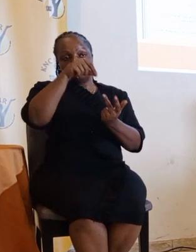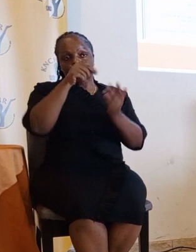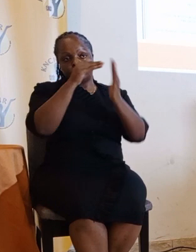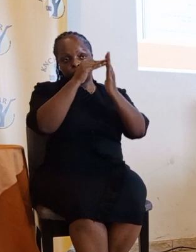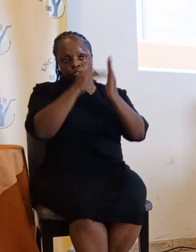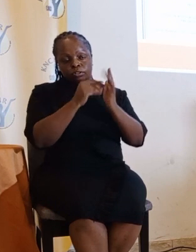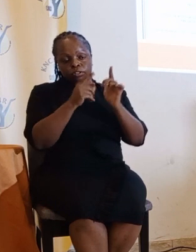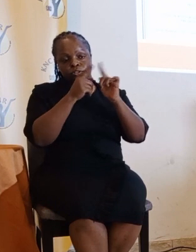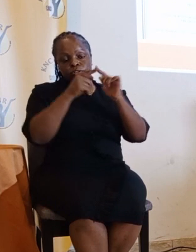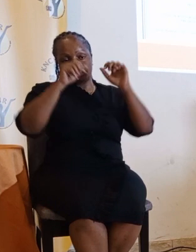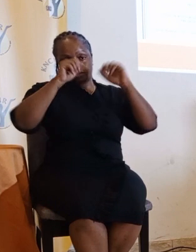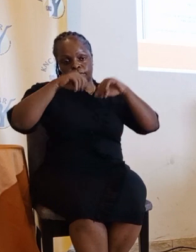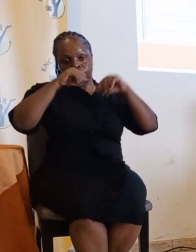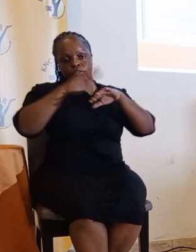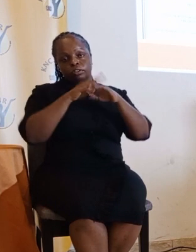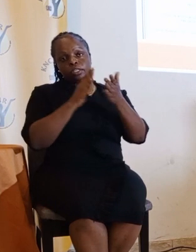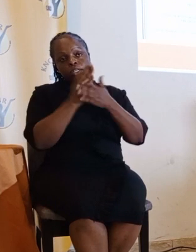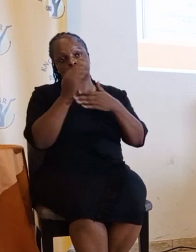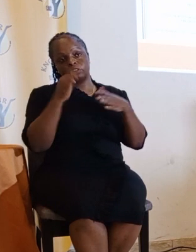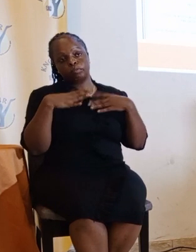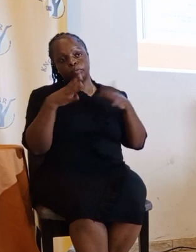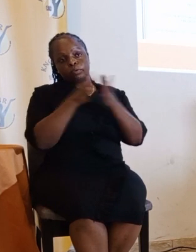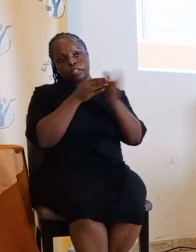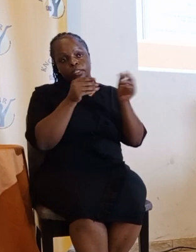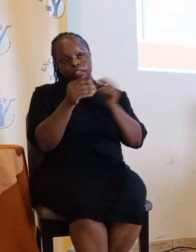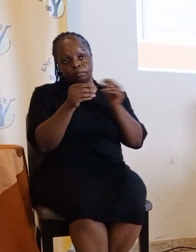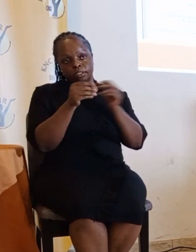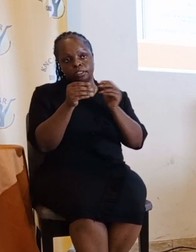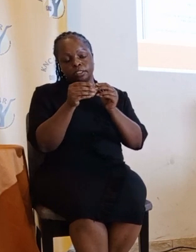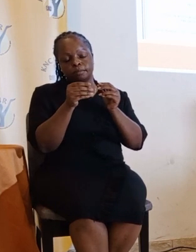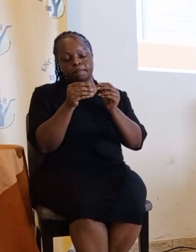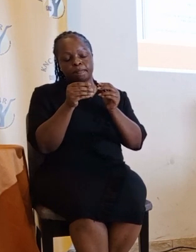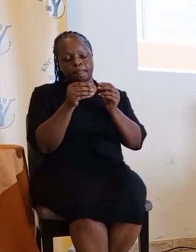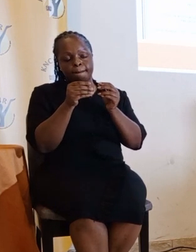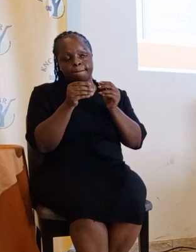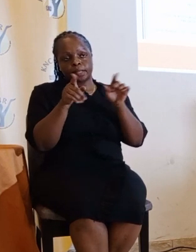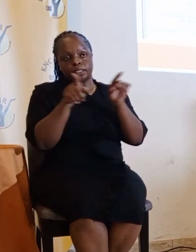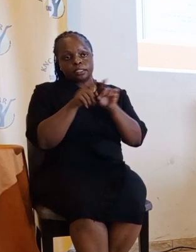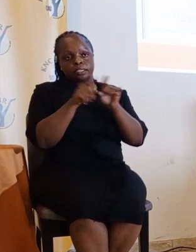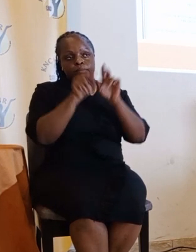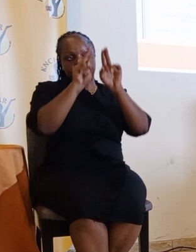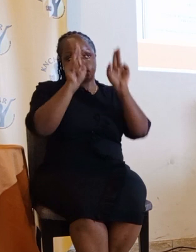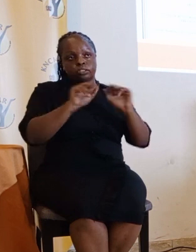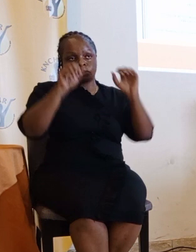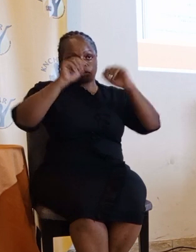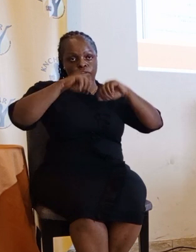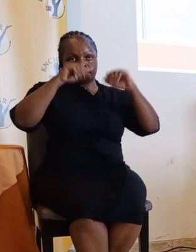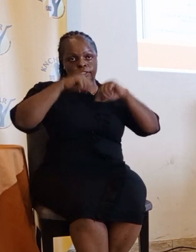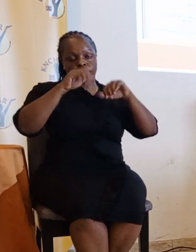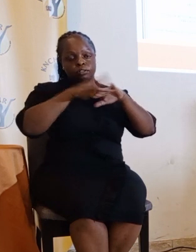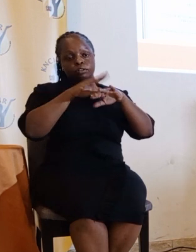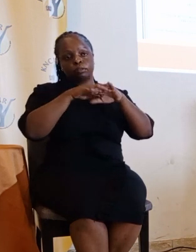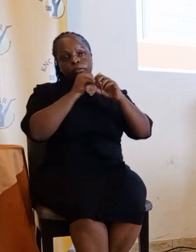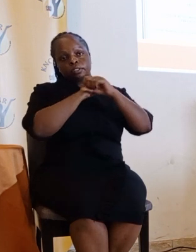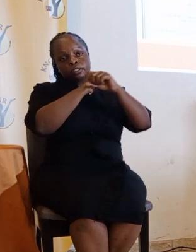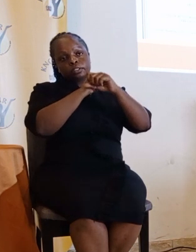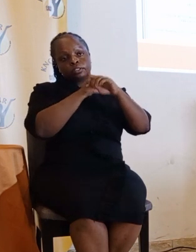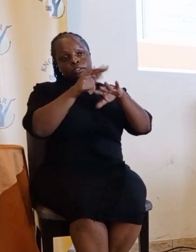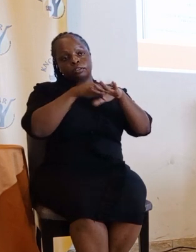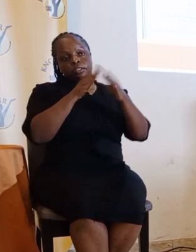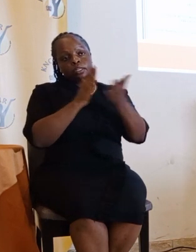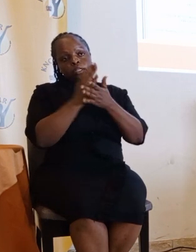the Convention on the Rights of Persons with Disabilities, and the International Convention on the Protection of